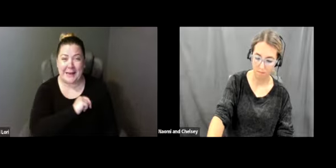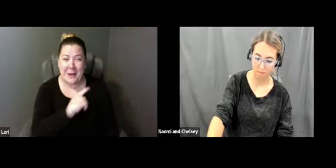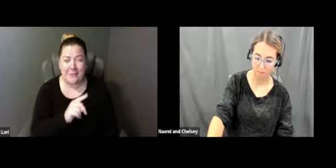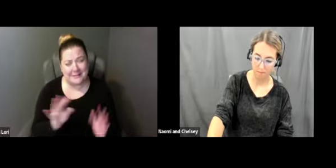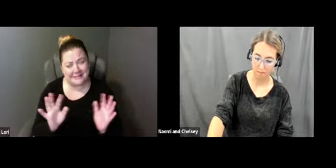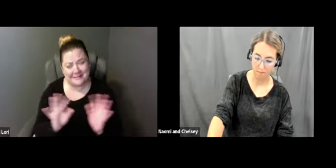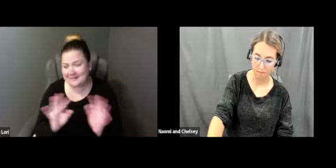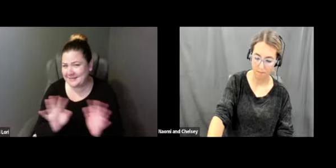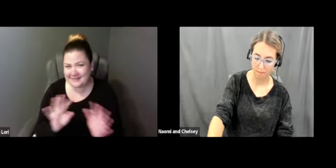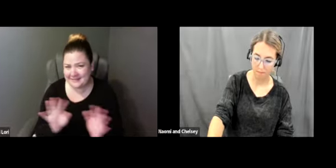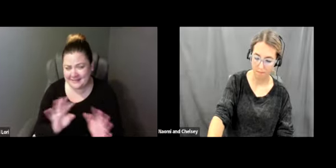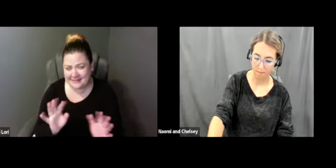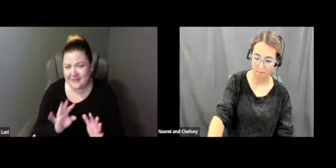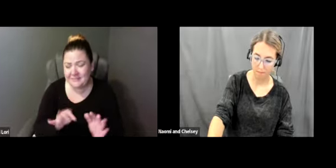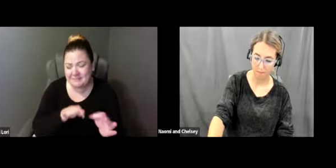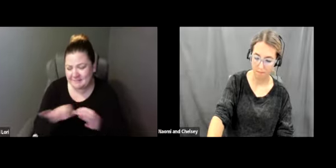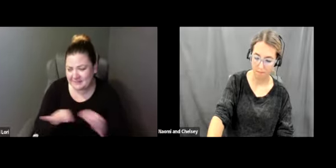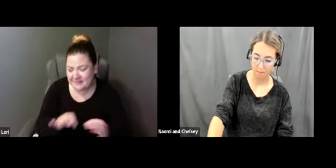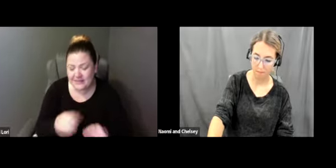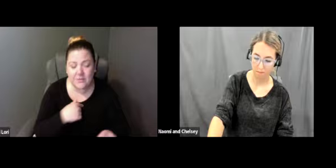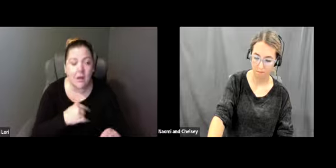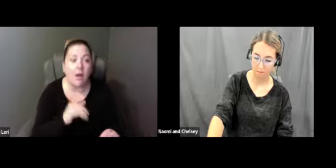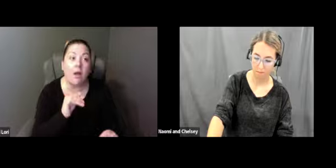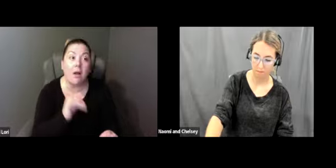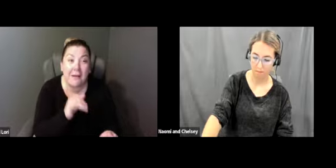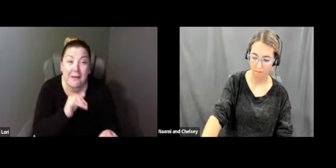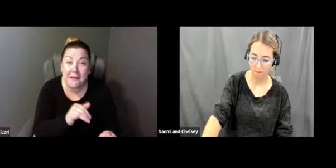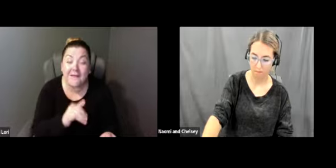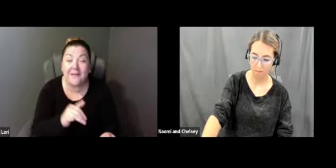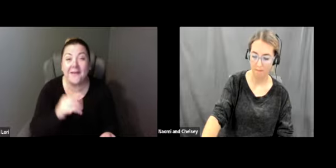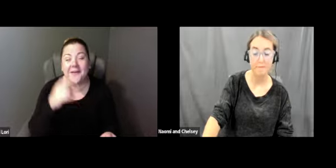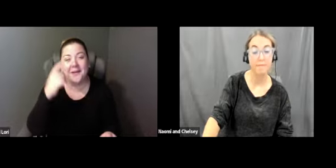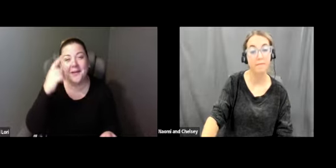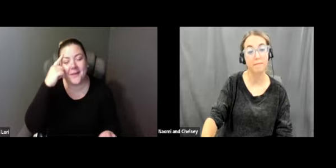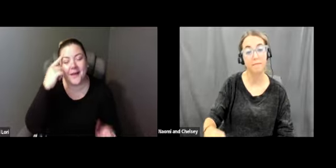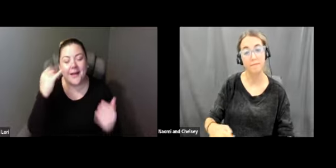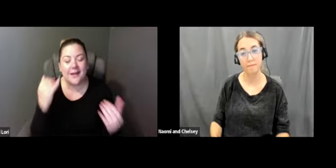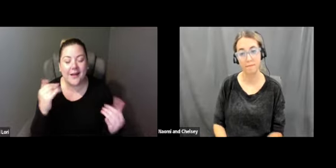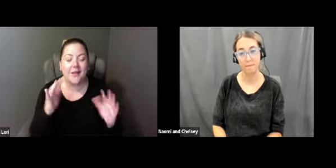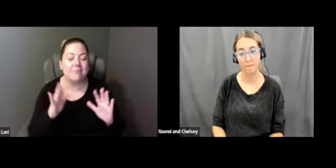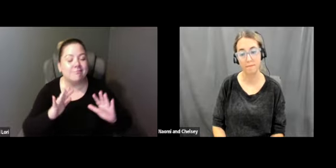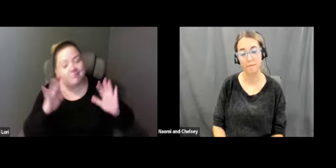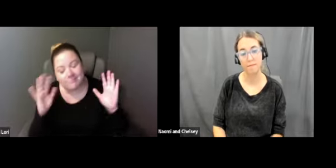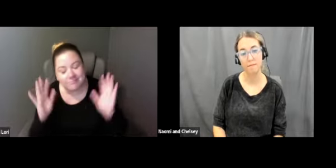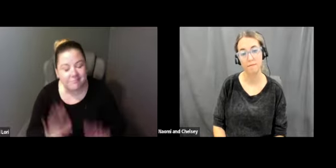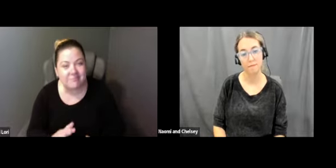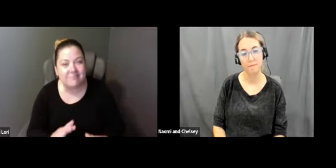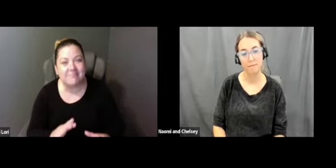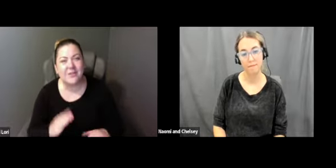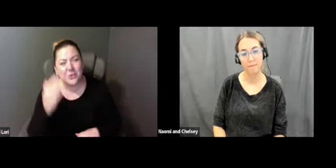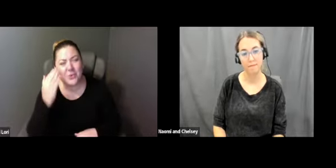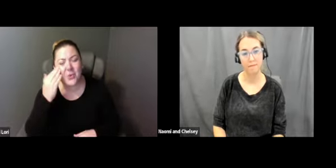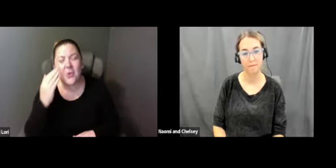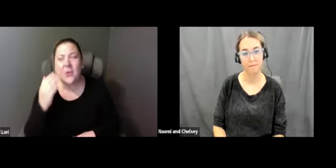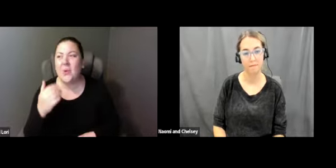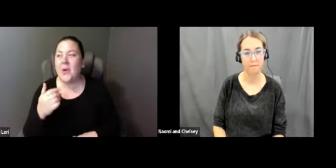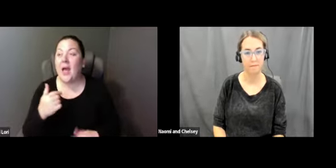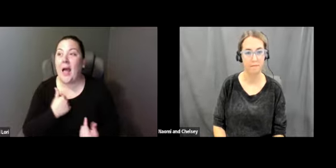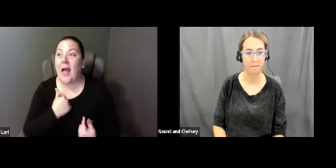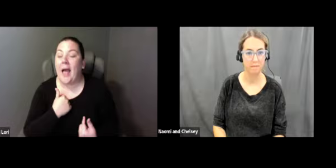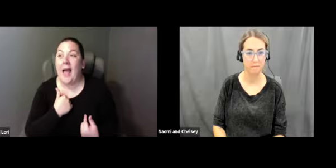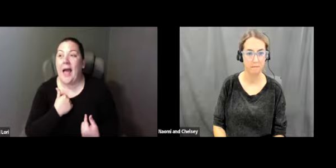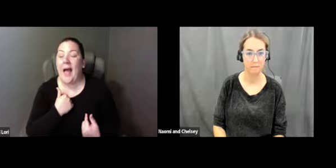going forward. And I just think it's funny because, sure, I had my own issues trying to unwind this. I